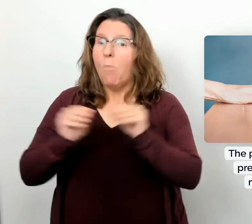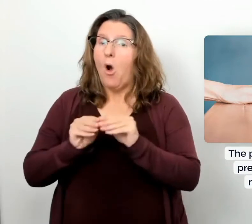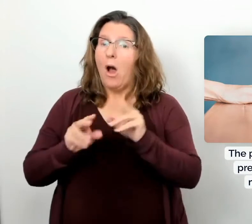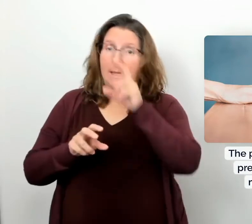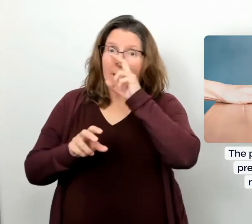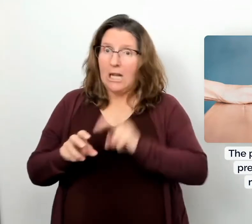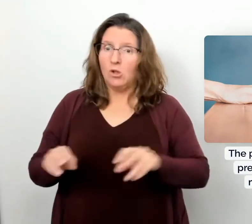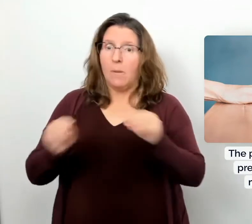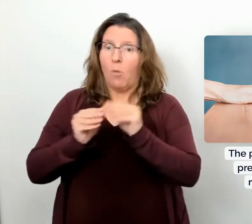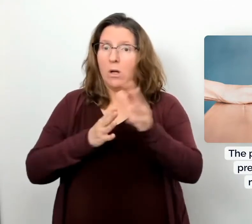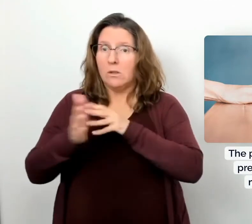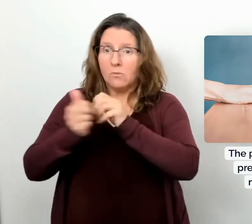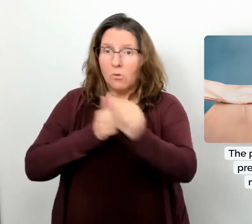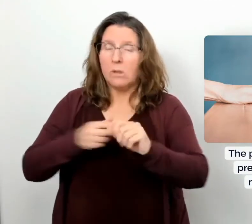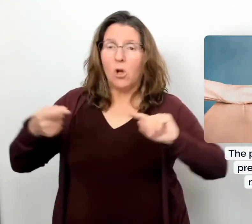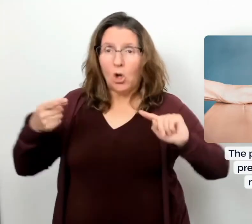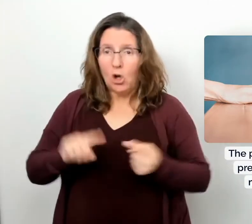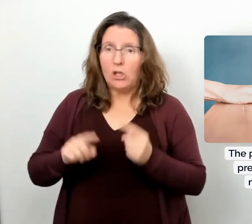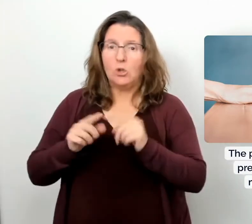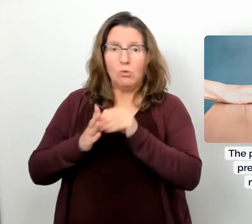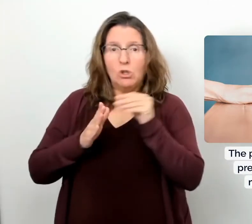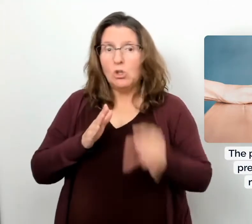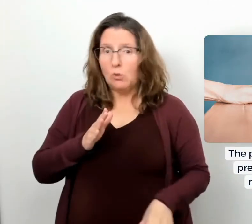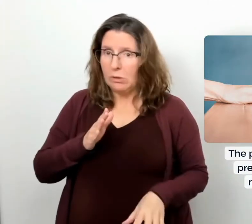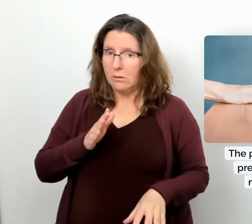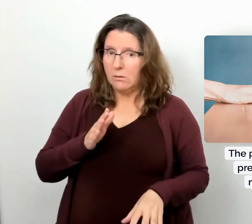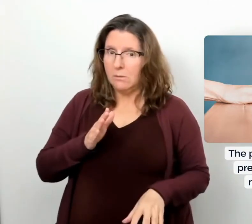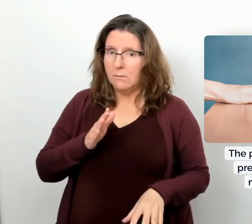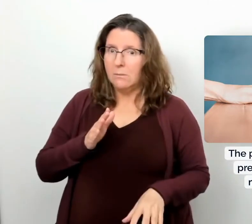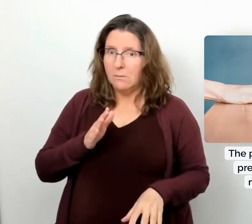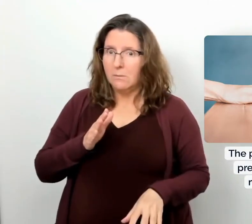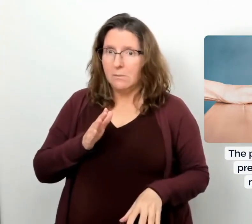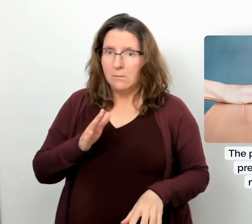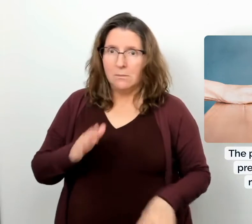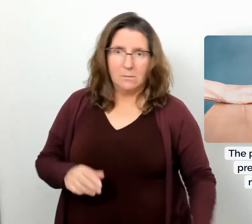The most dangerous assumption is not presuming competence.